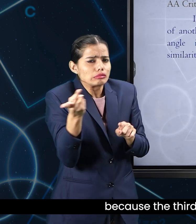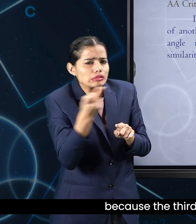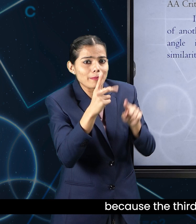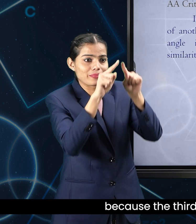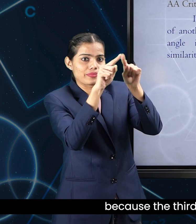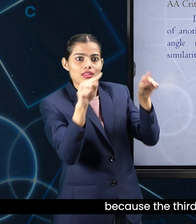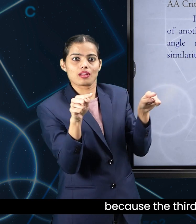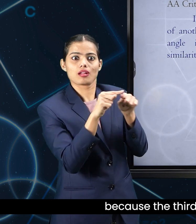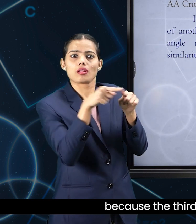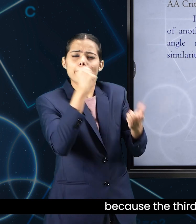must be equal.